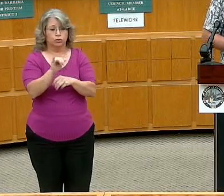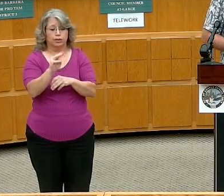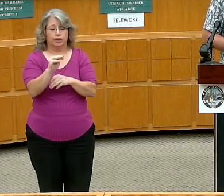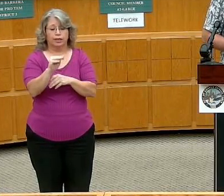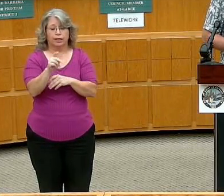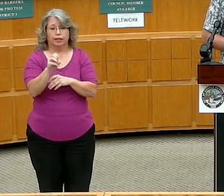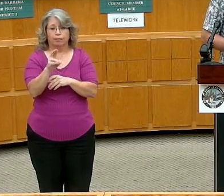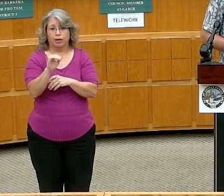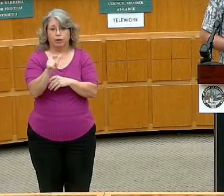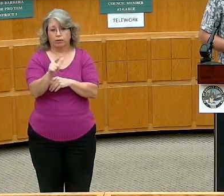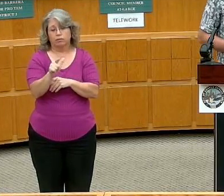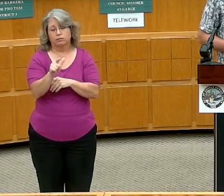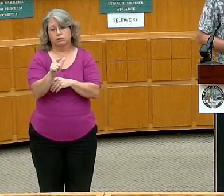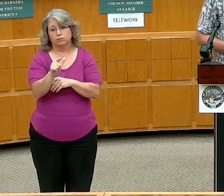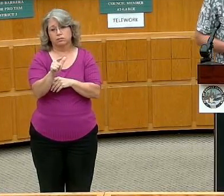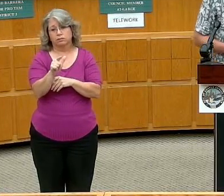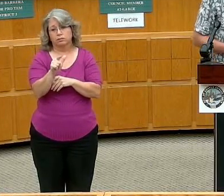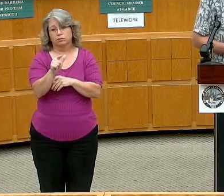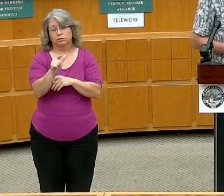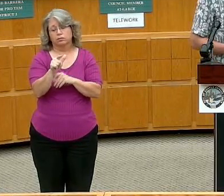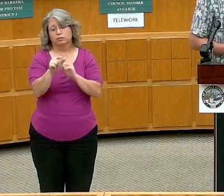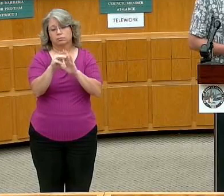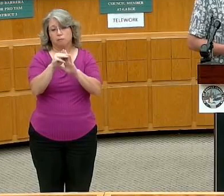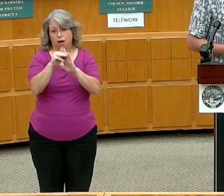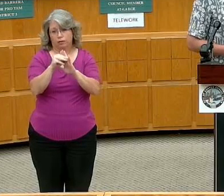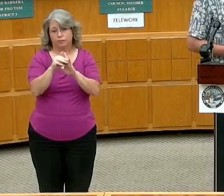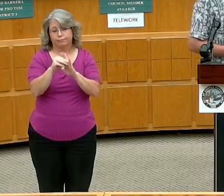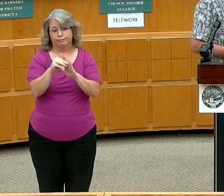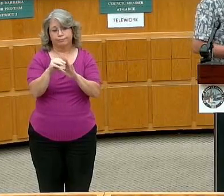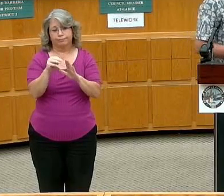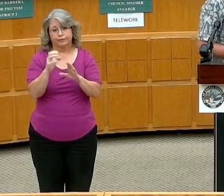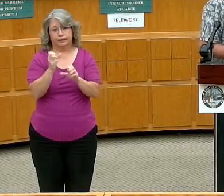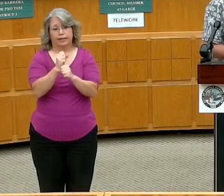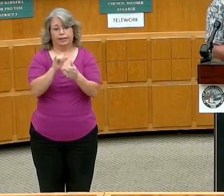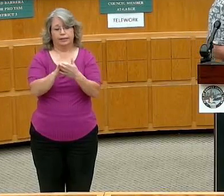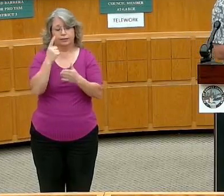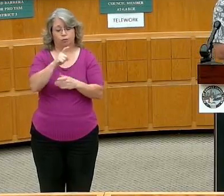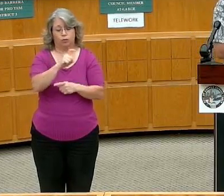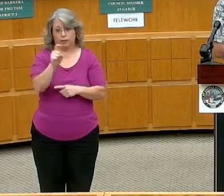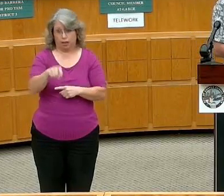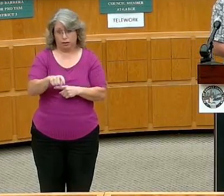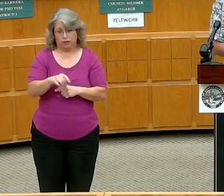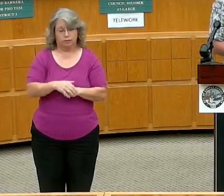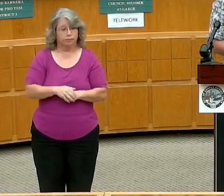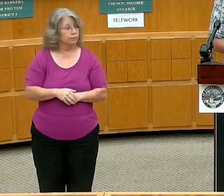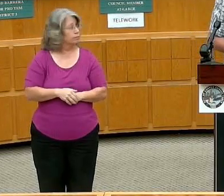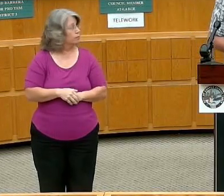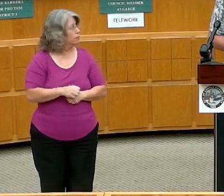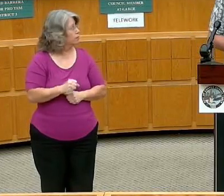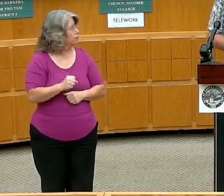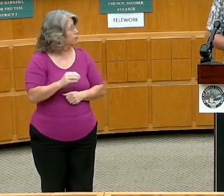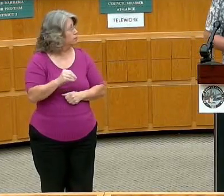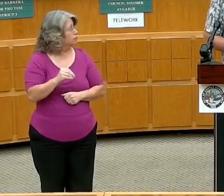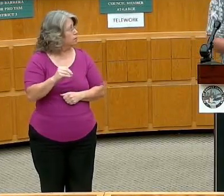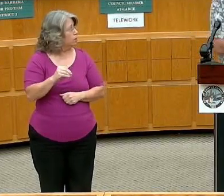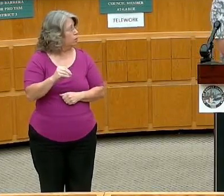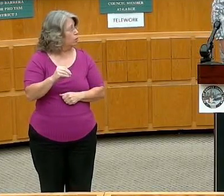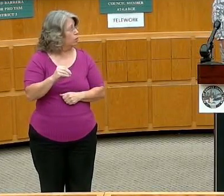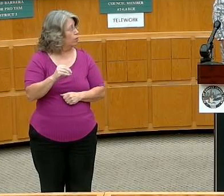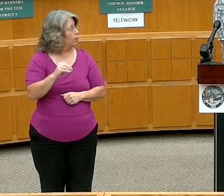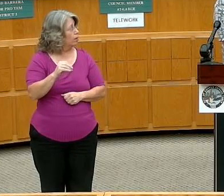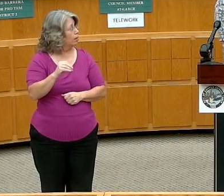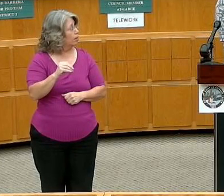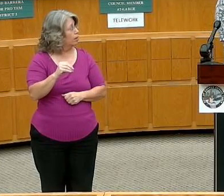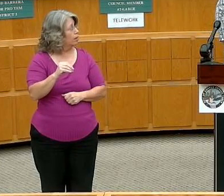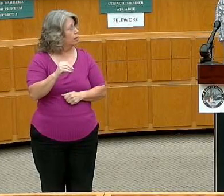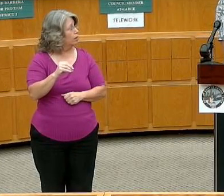data from COVID-19 cases in Texas and 4 Texas counties. So the upper transmission ratio,